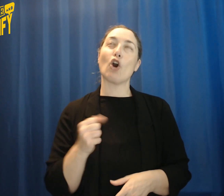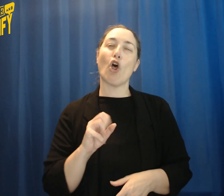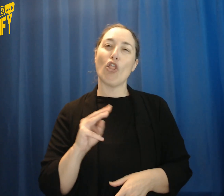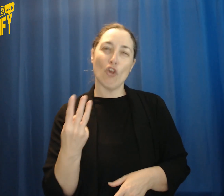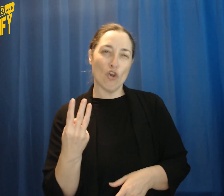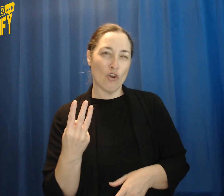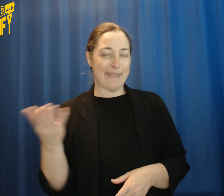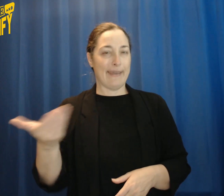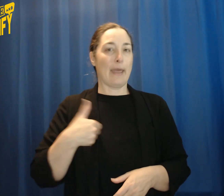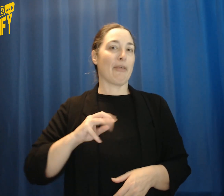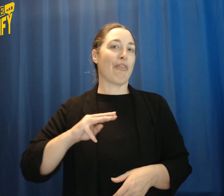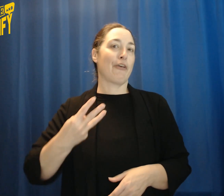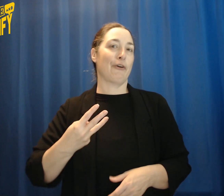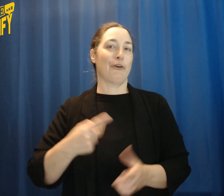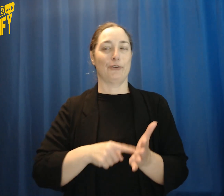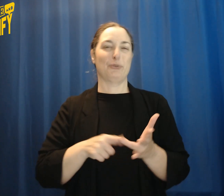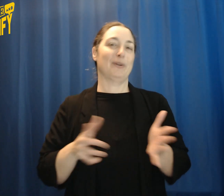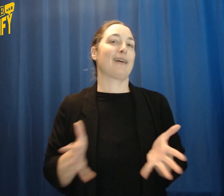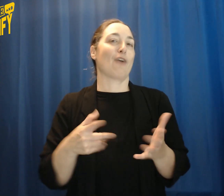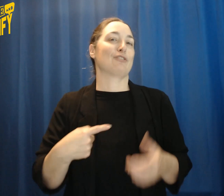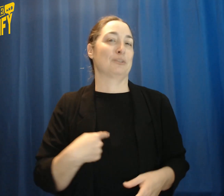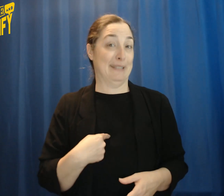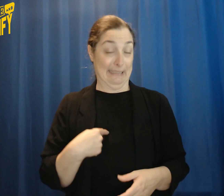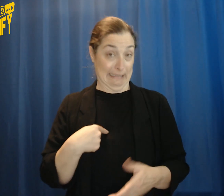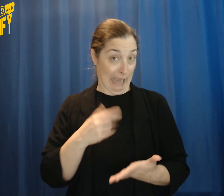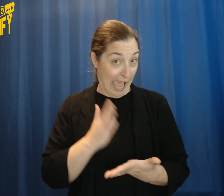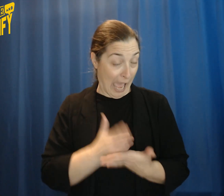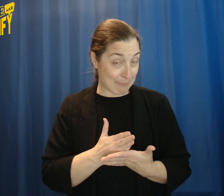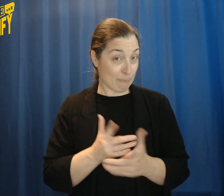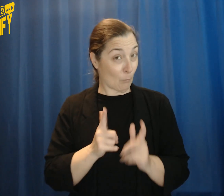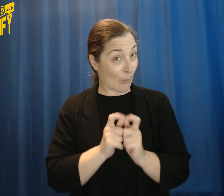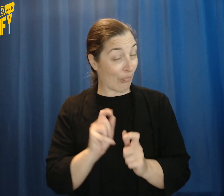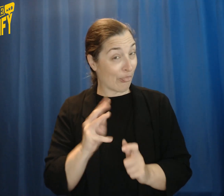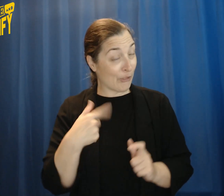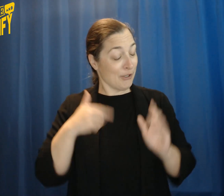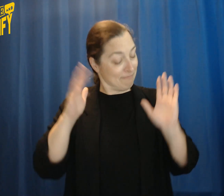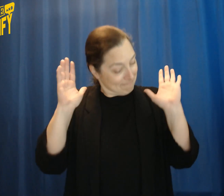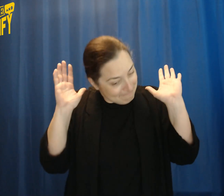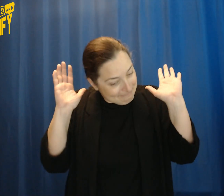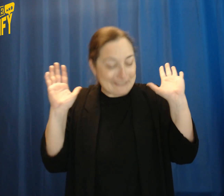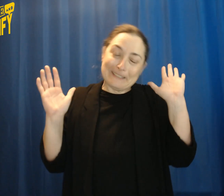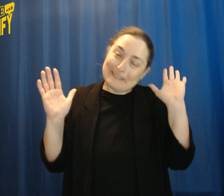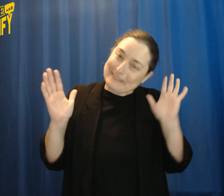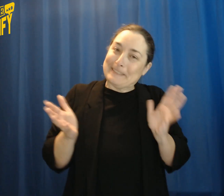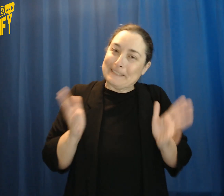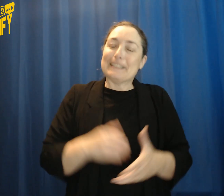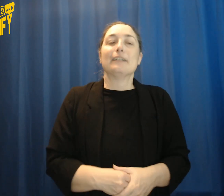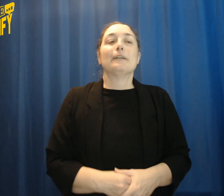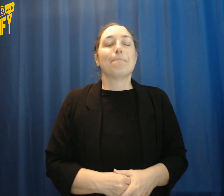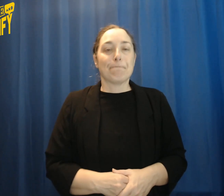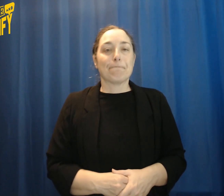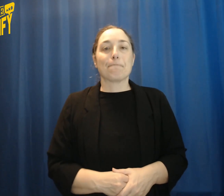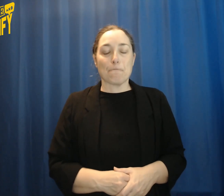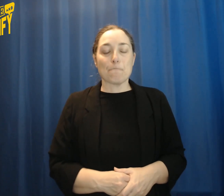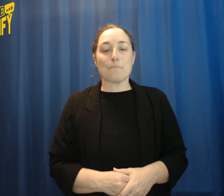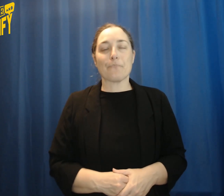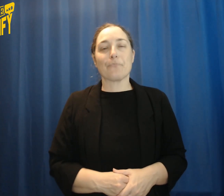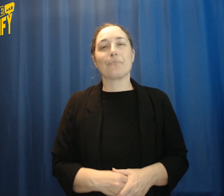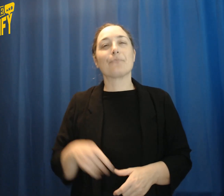they wanted to encourage me. I don't think it deserved anything, but, that's okay. Show season up there is sort of